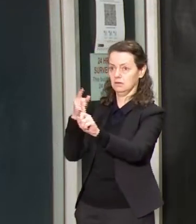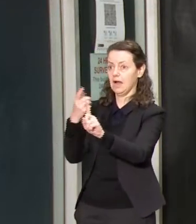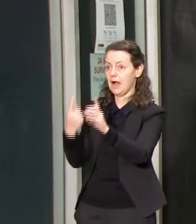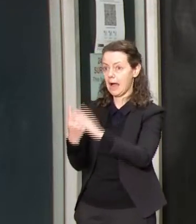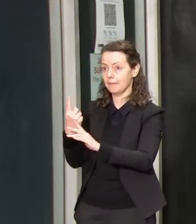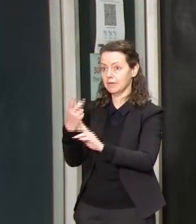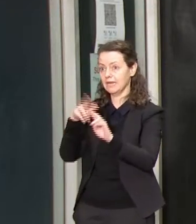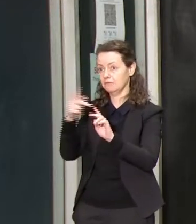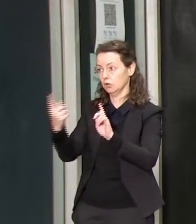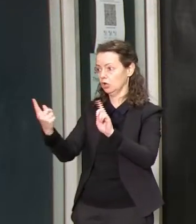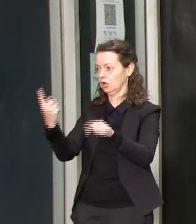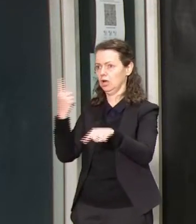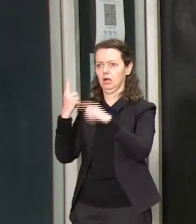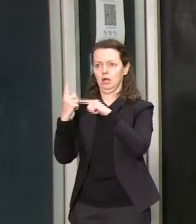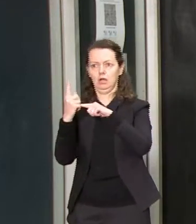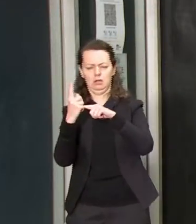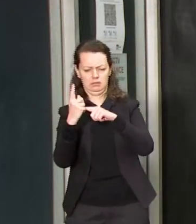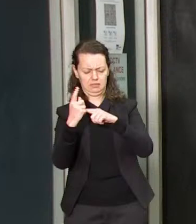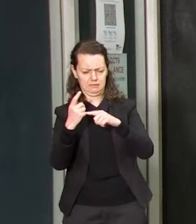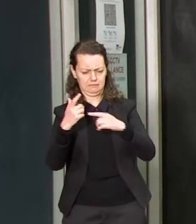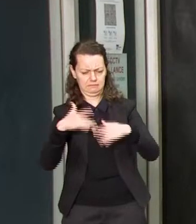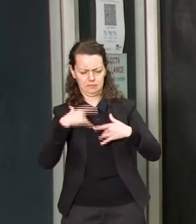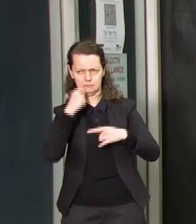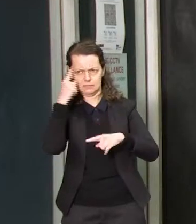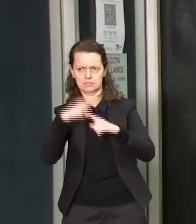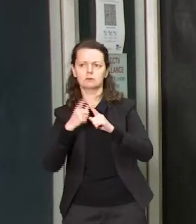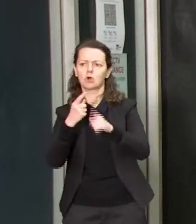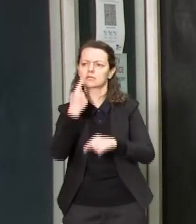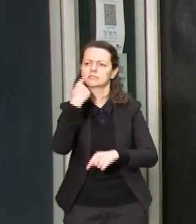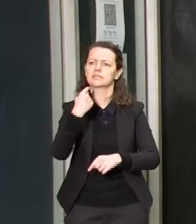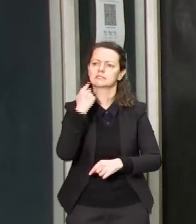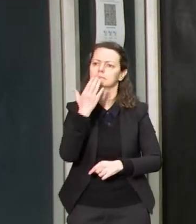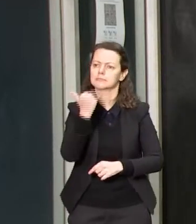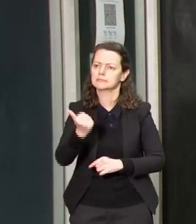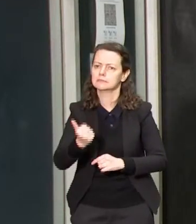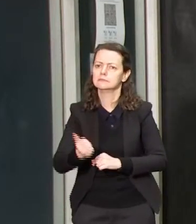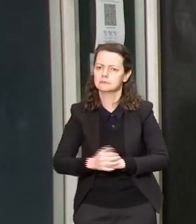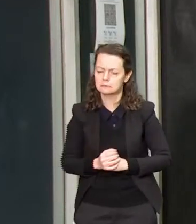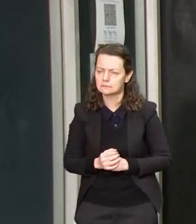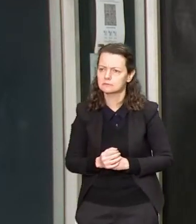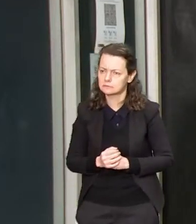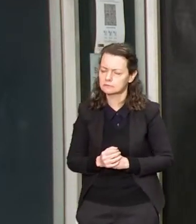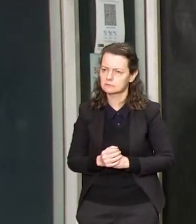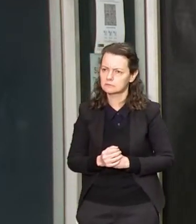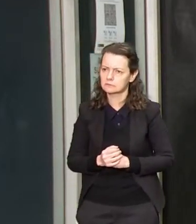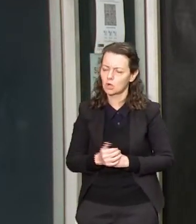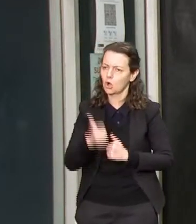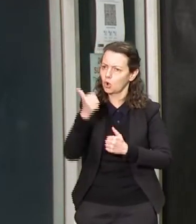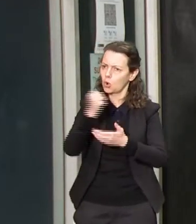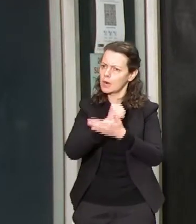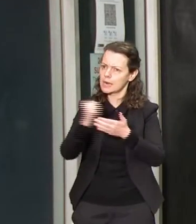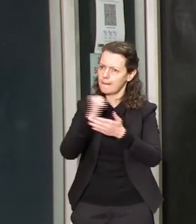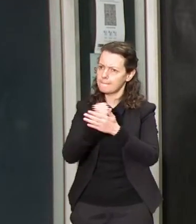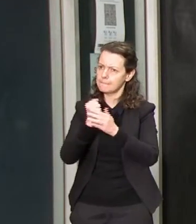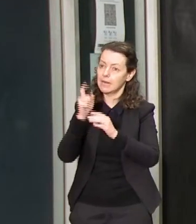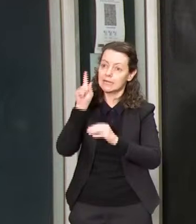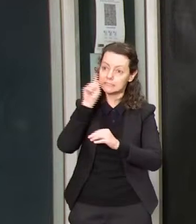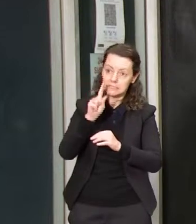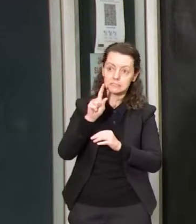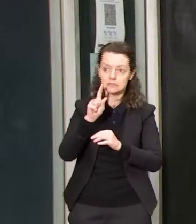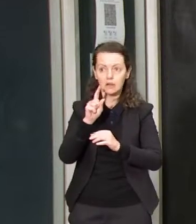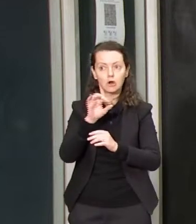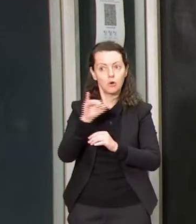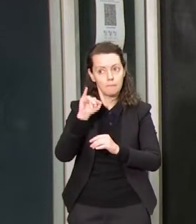that they've been exposed and who might be carrying the coronavirus. So terrific testing numbers, but we must maintain them.